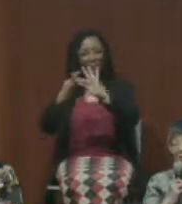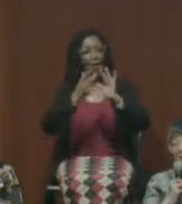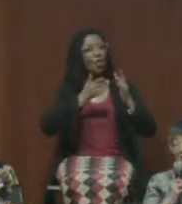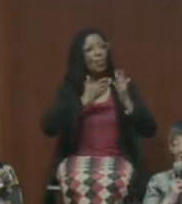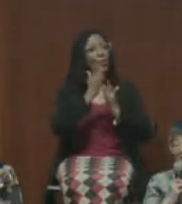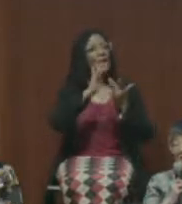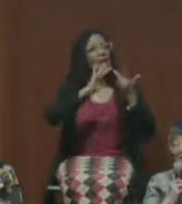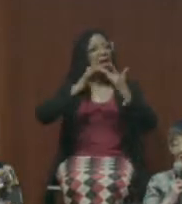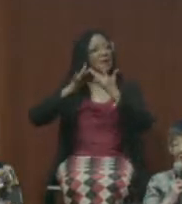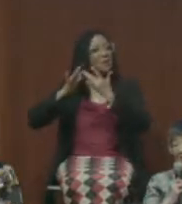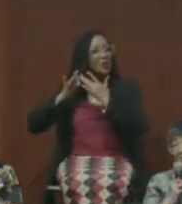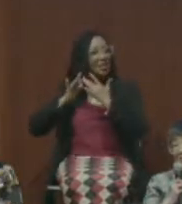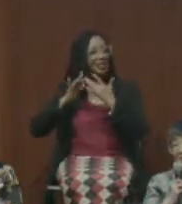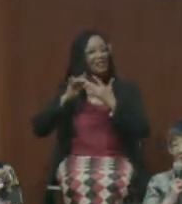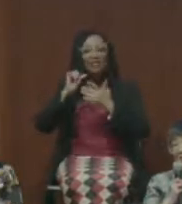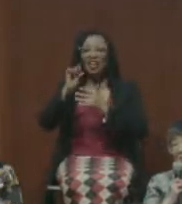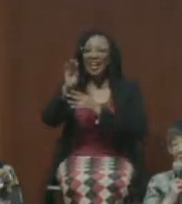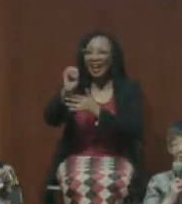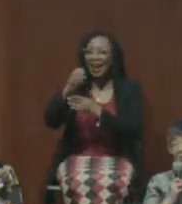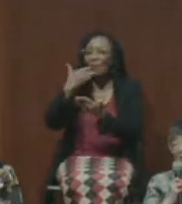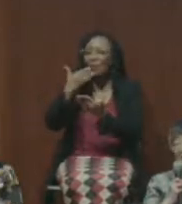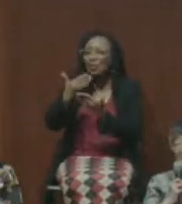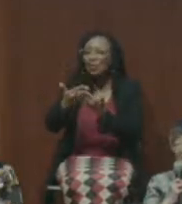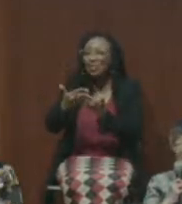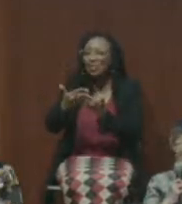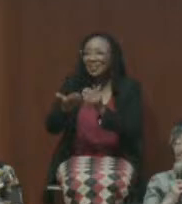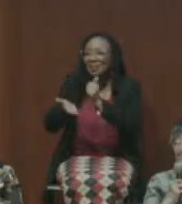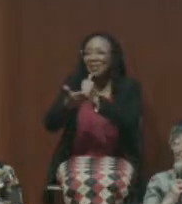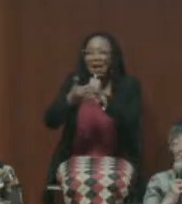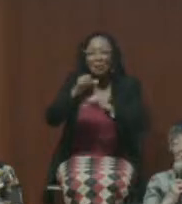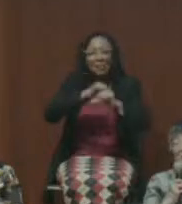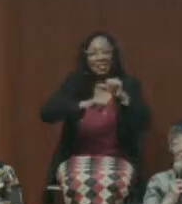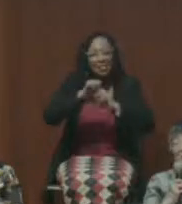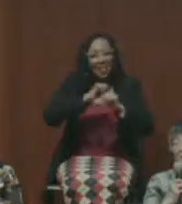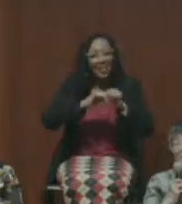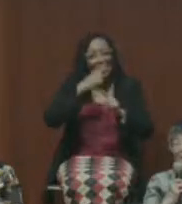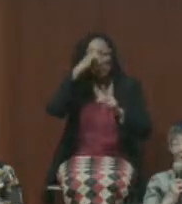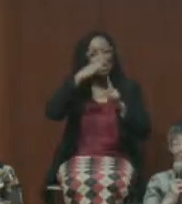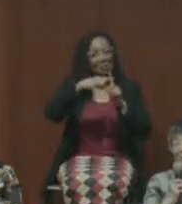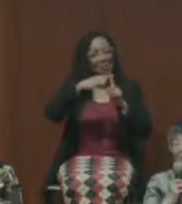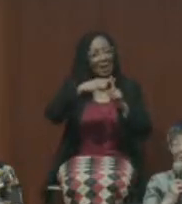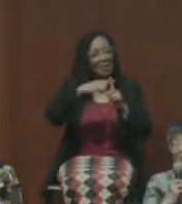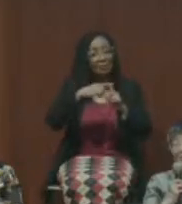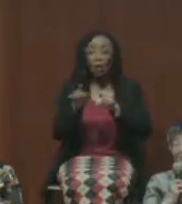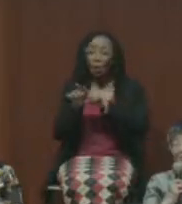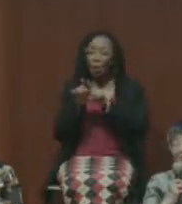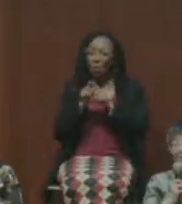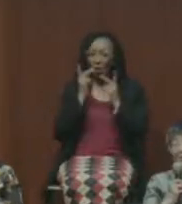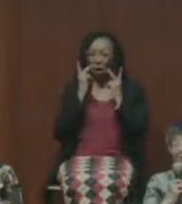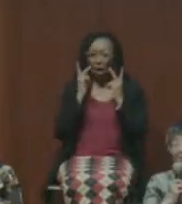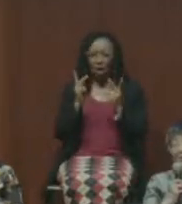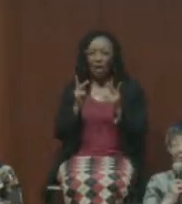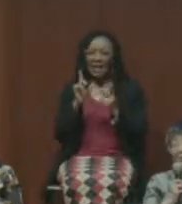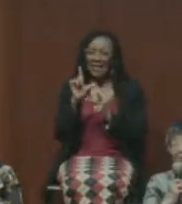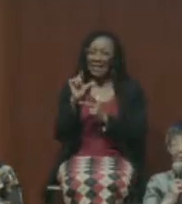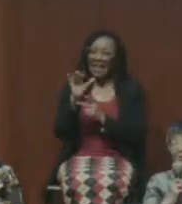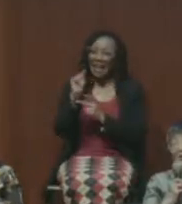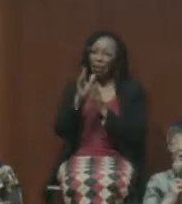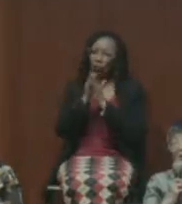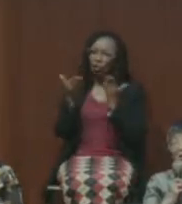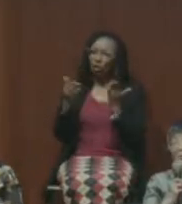of dependency and care, albeit to different degrees. I'm also looking to literature